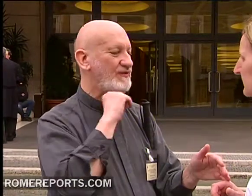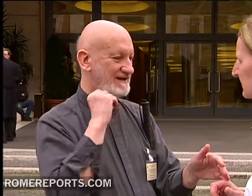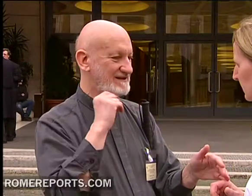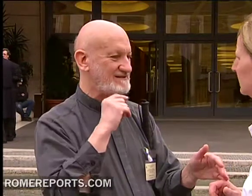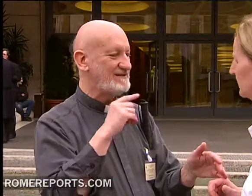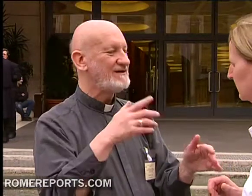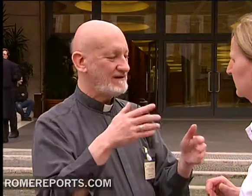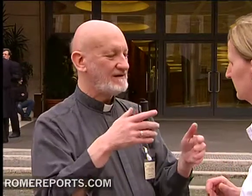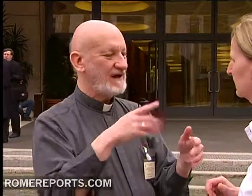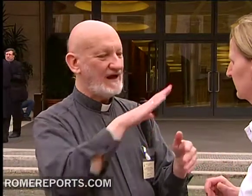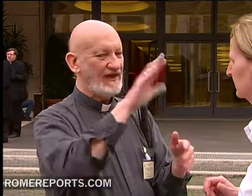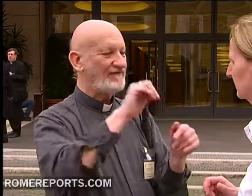and hard of hearing priests,